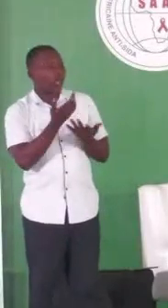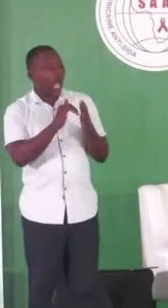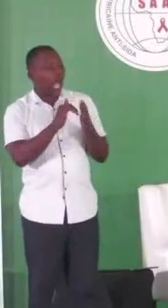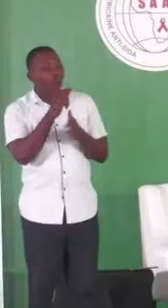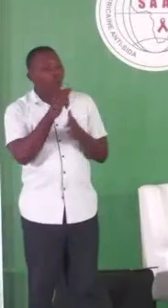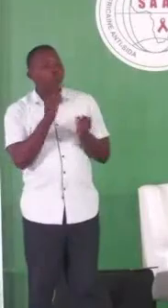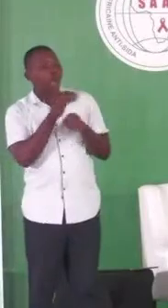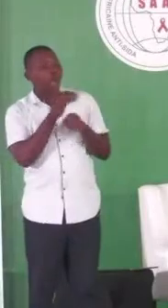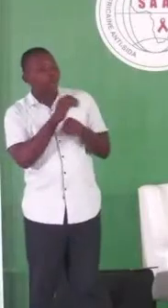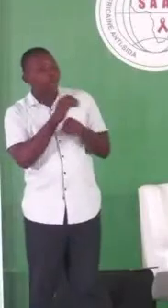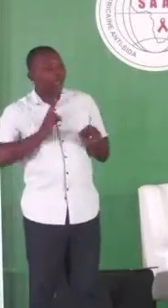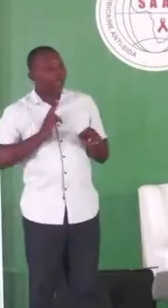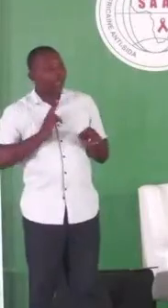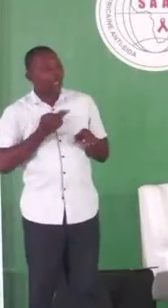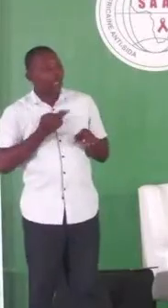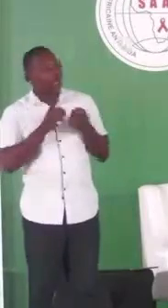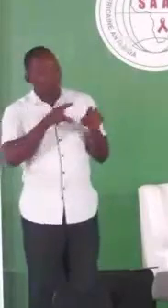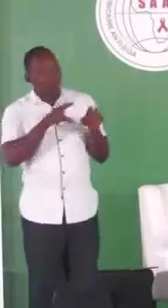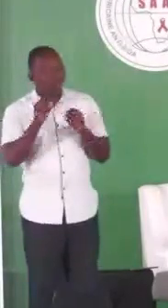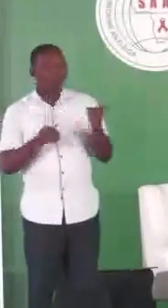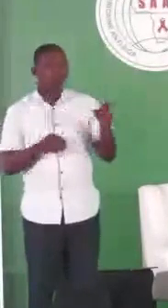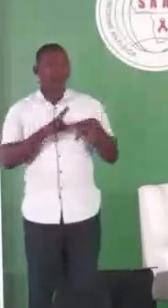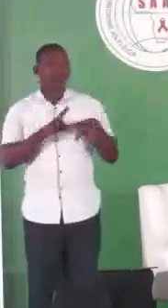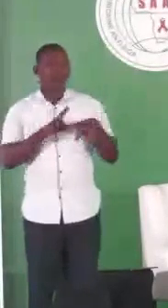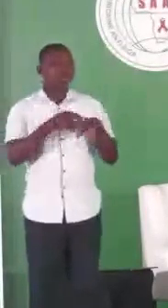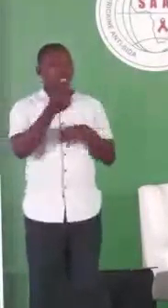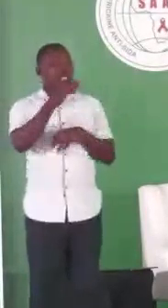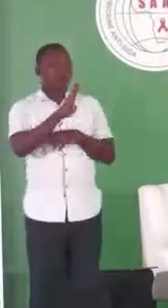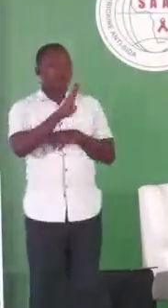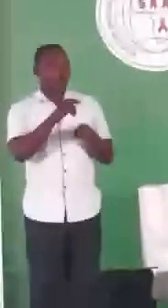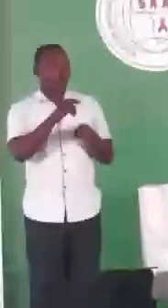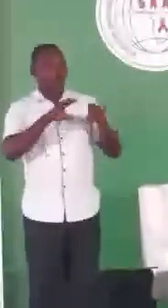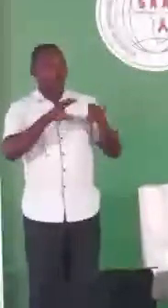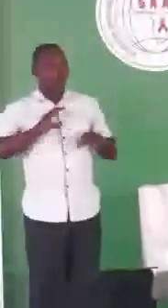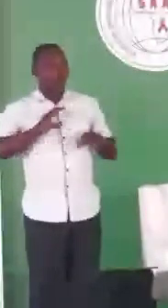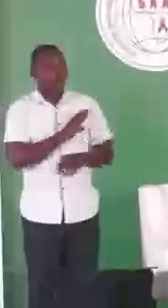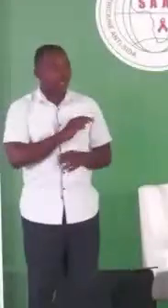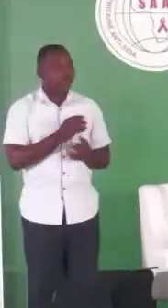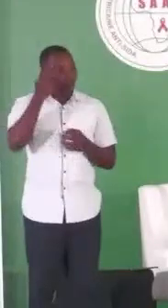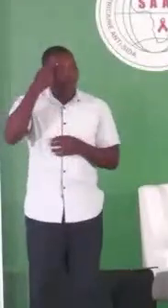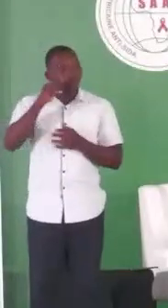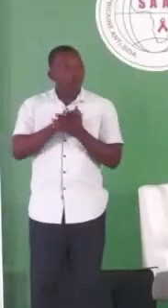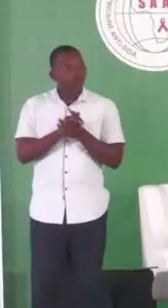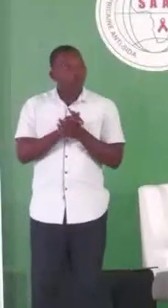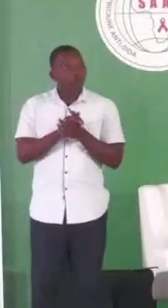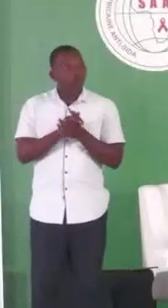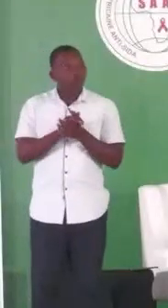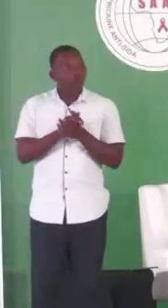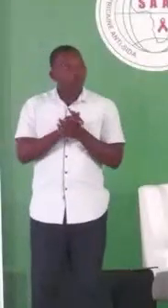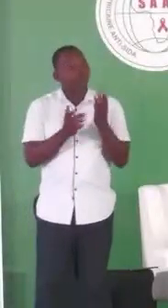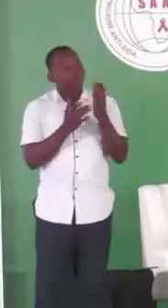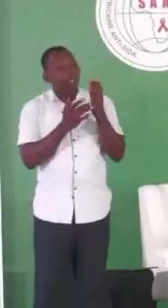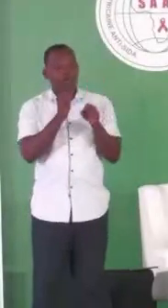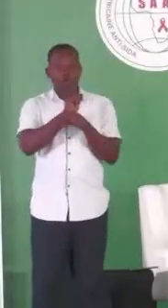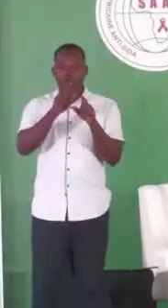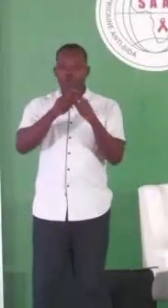to move? I sit on the hepatitis B committee for the technical working group